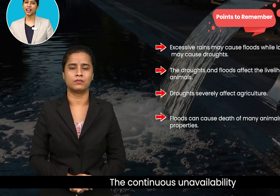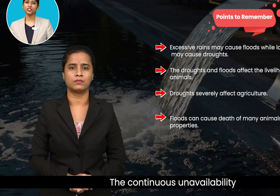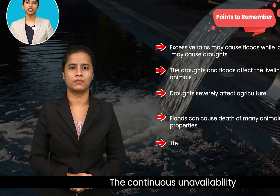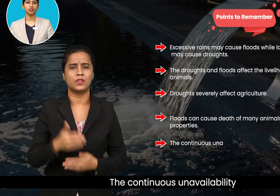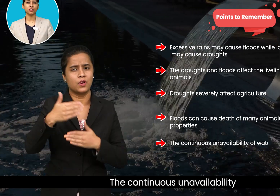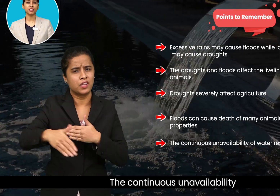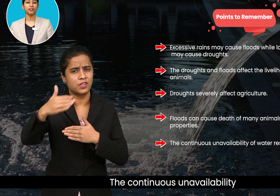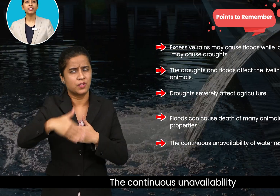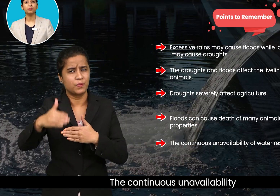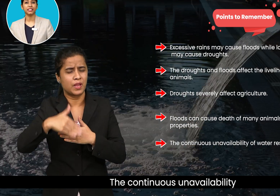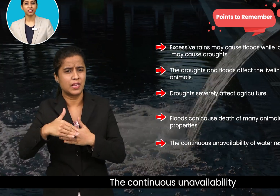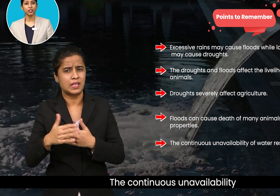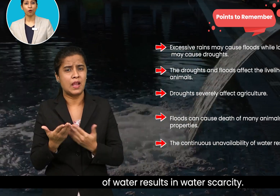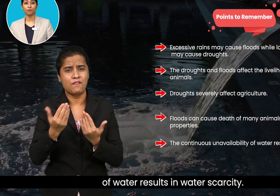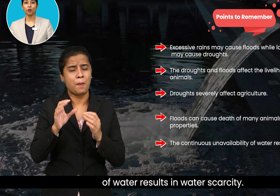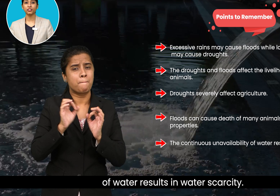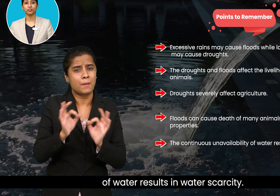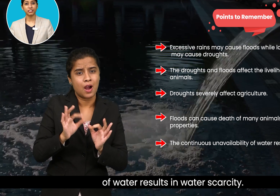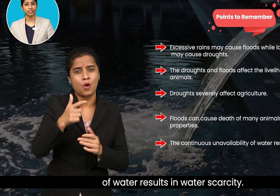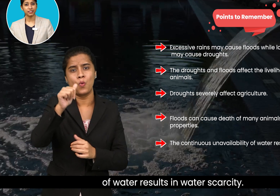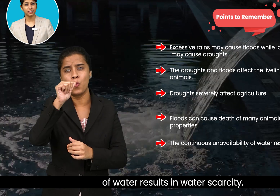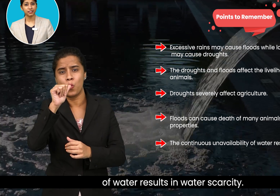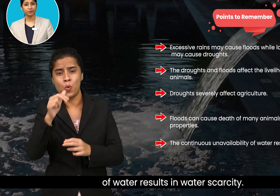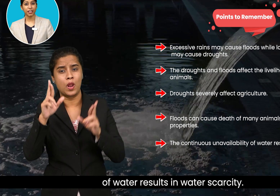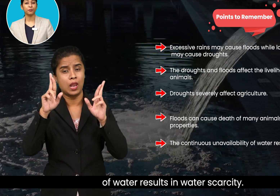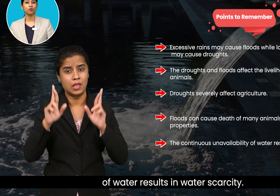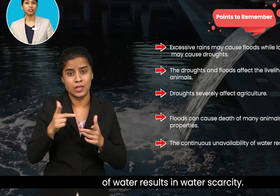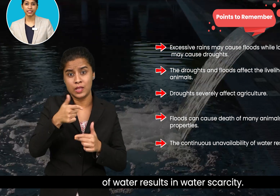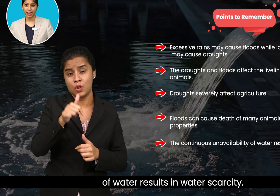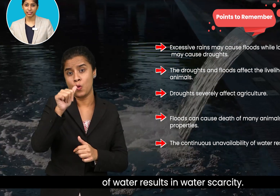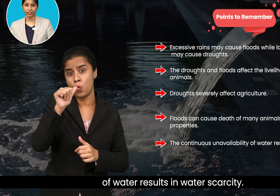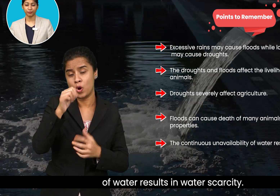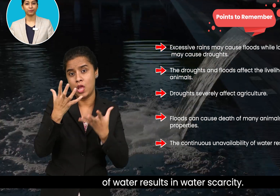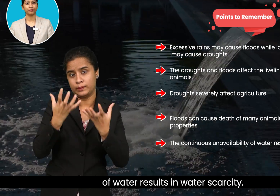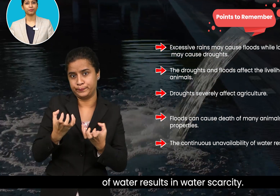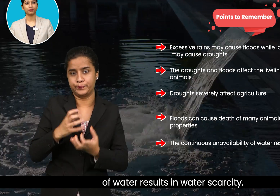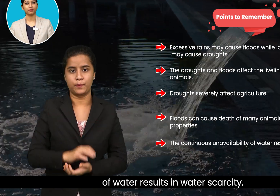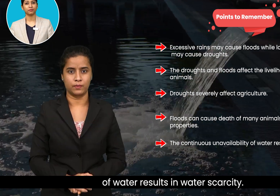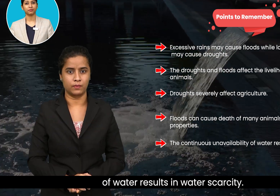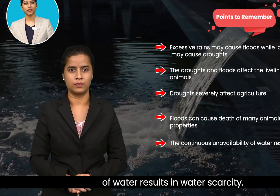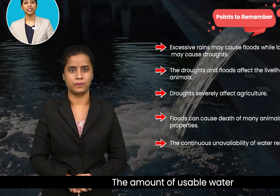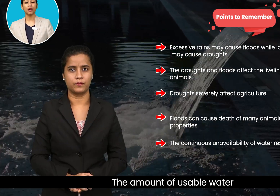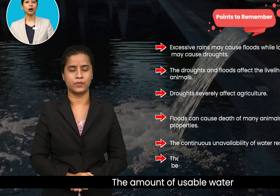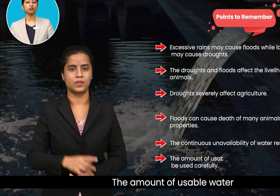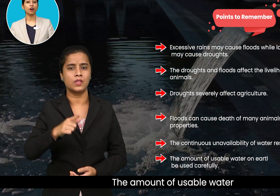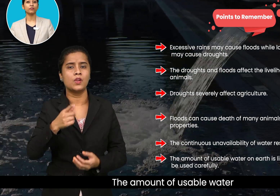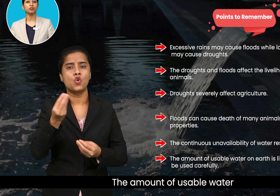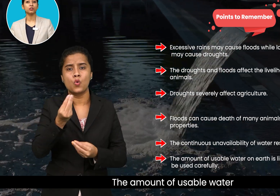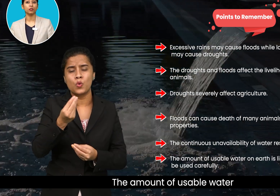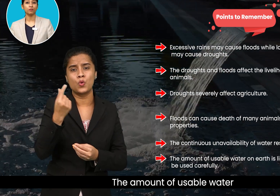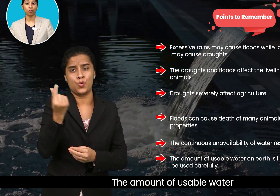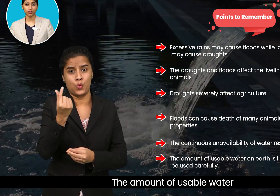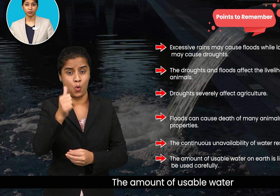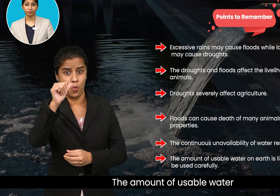The continuous unavailability of water results in water scarcity. The amount of